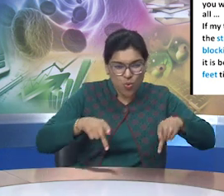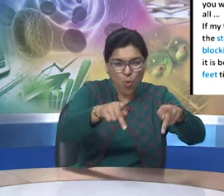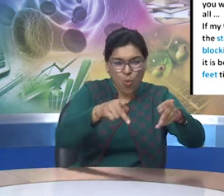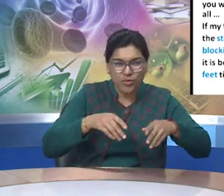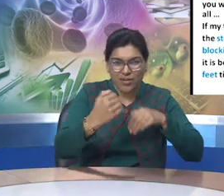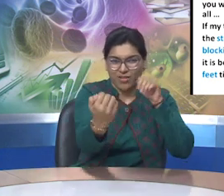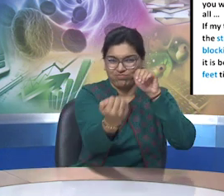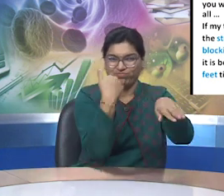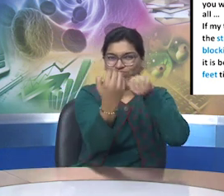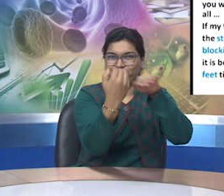to the street,